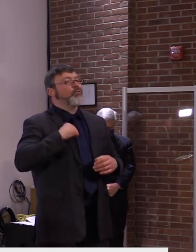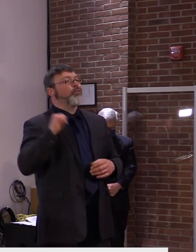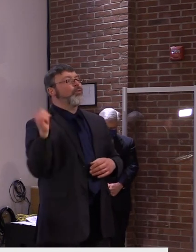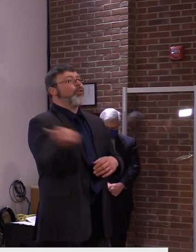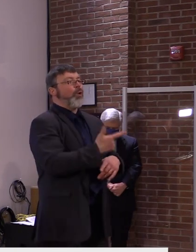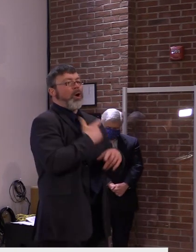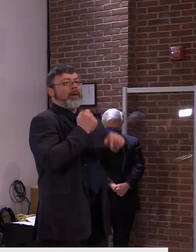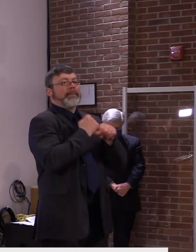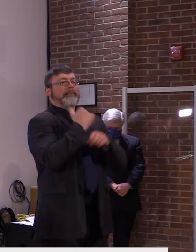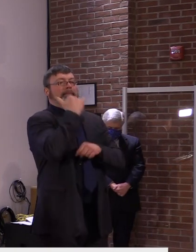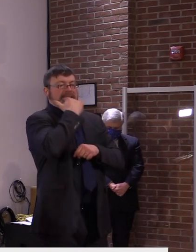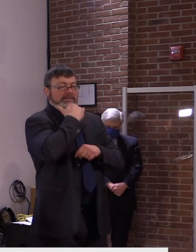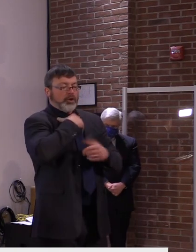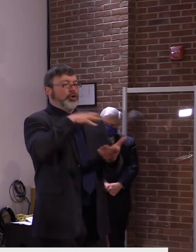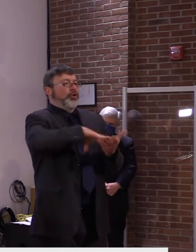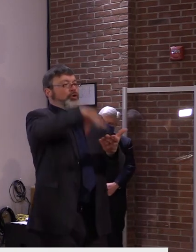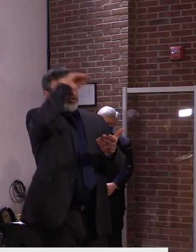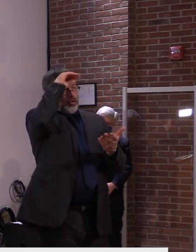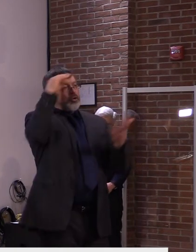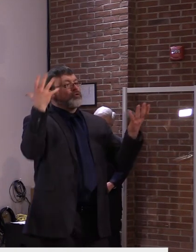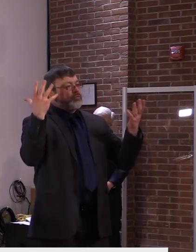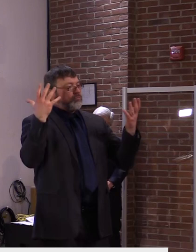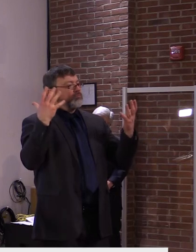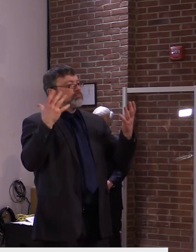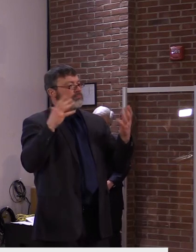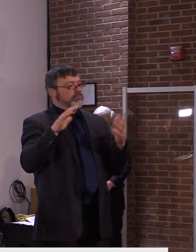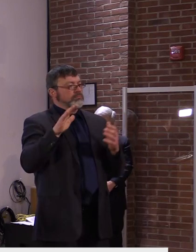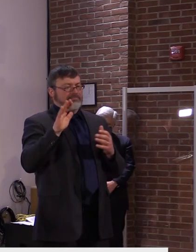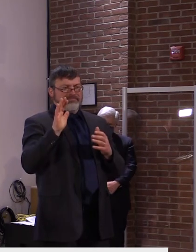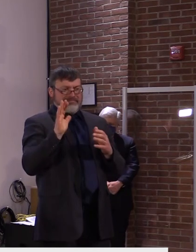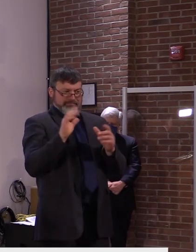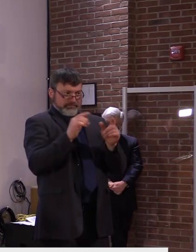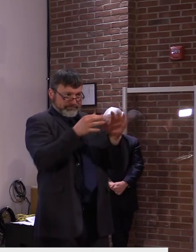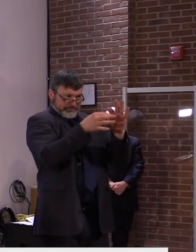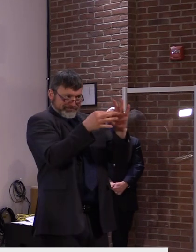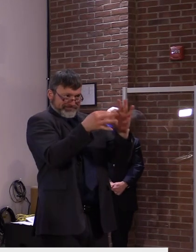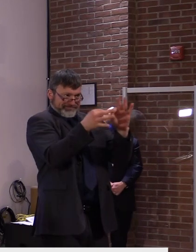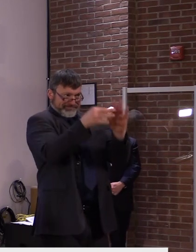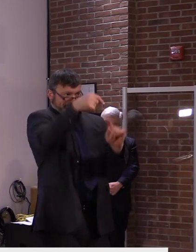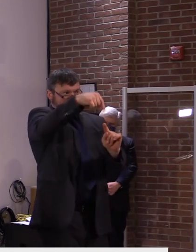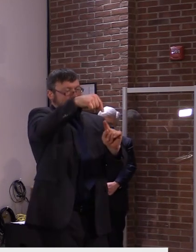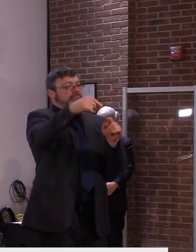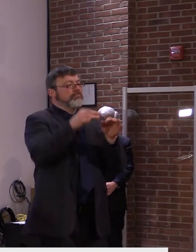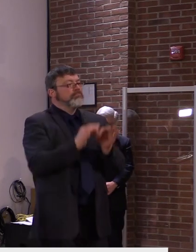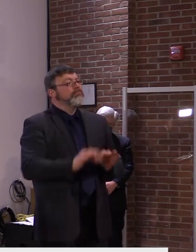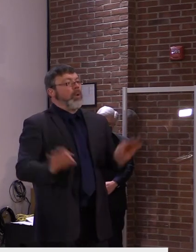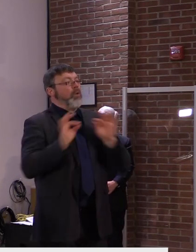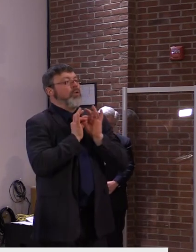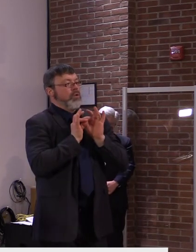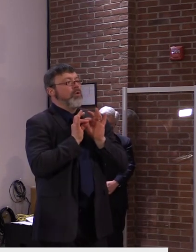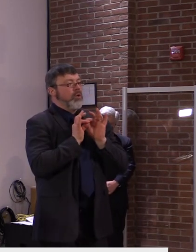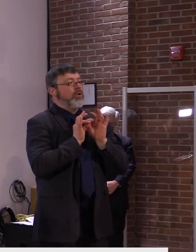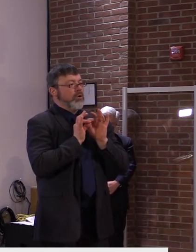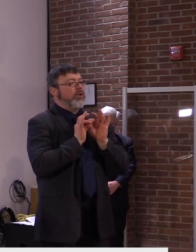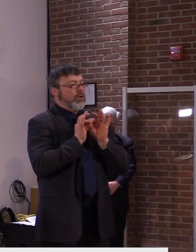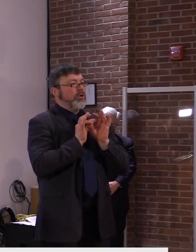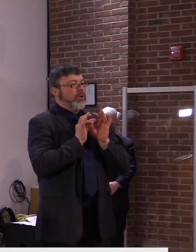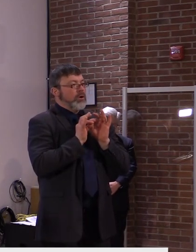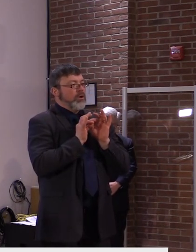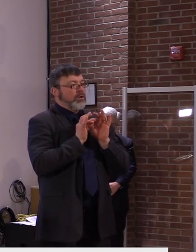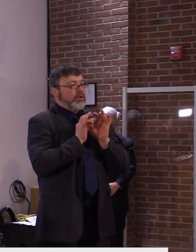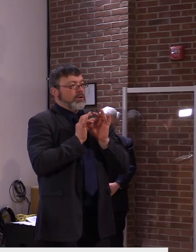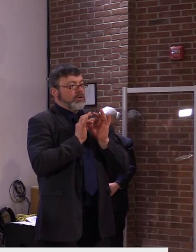learn about that words do matter. Again, learning, finding out the meaning of it, the root